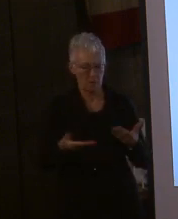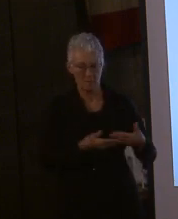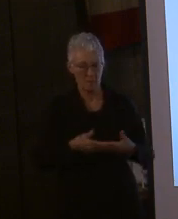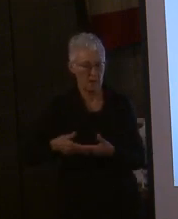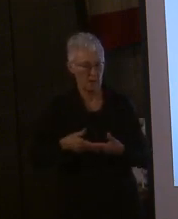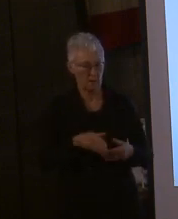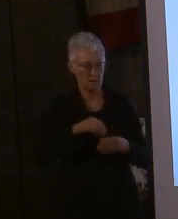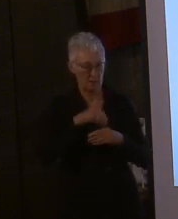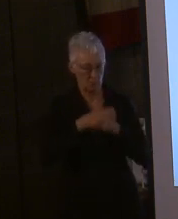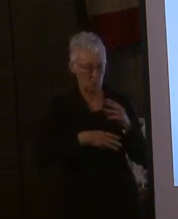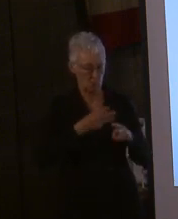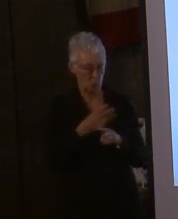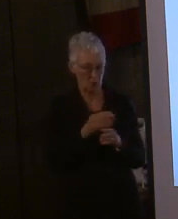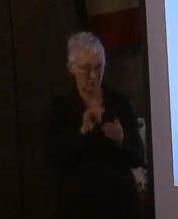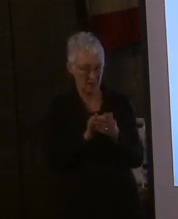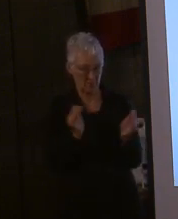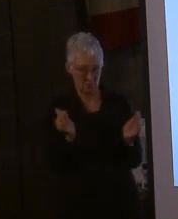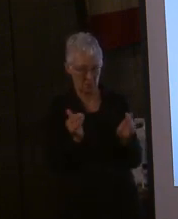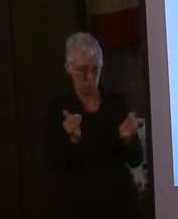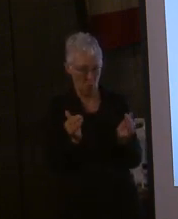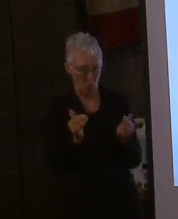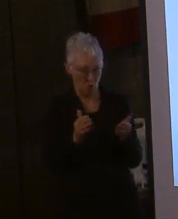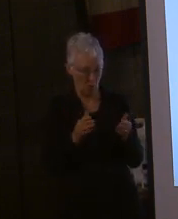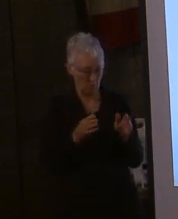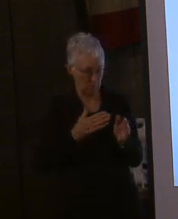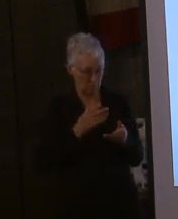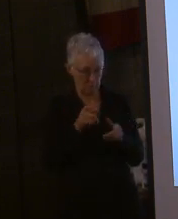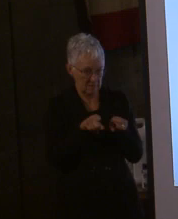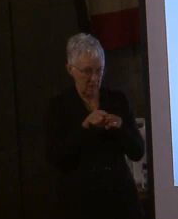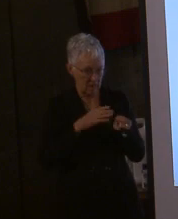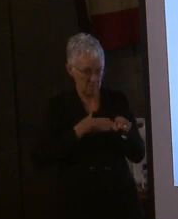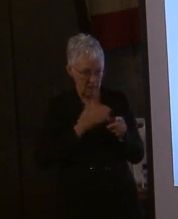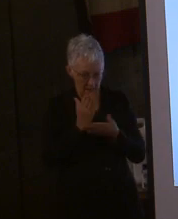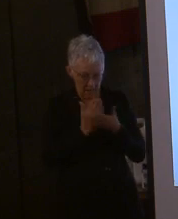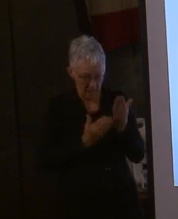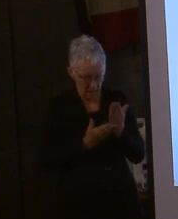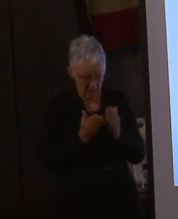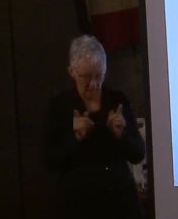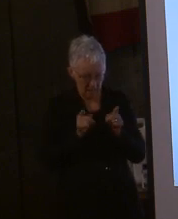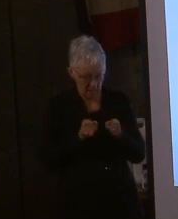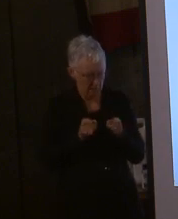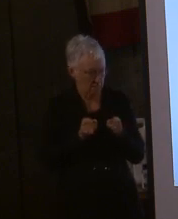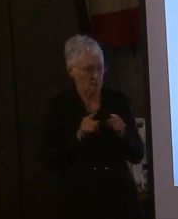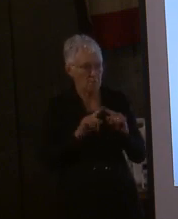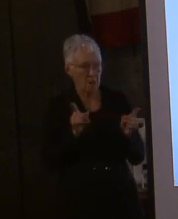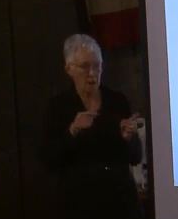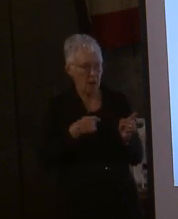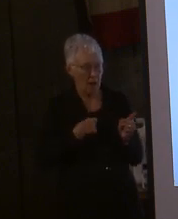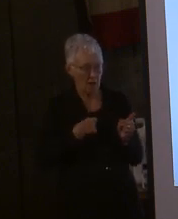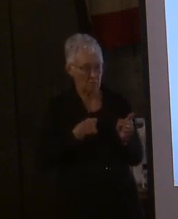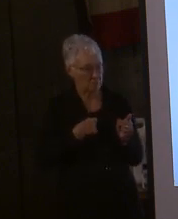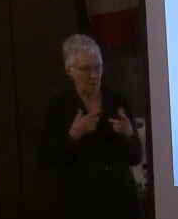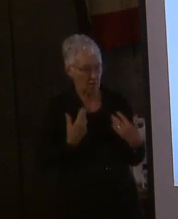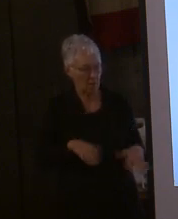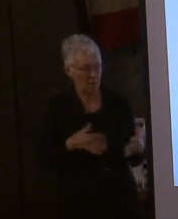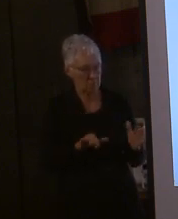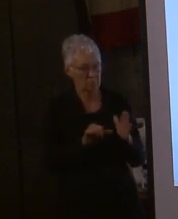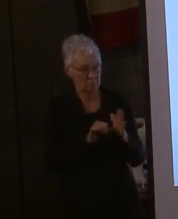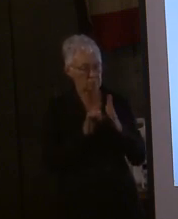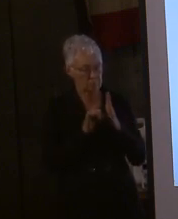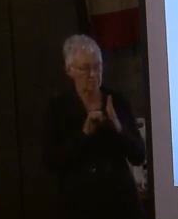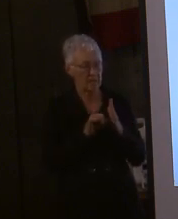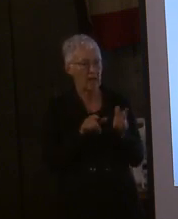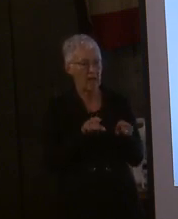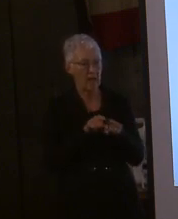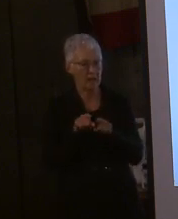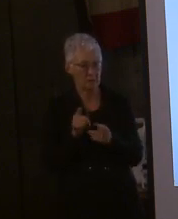no bigger than my hand, but whose perfectly formed features left me in awe. As a therapist, I am reminded of the trauma